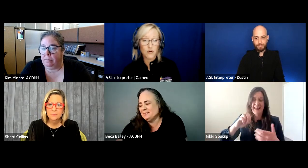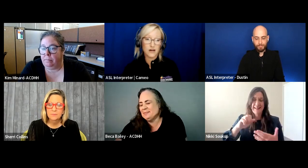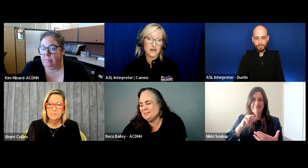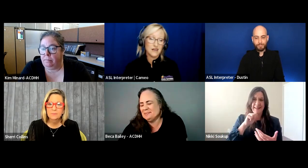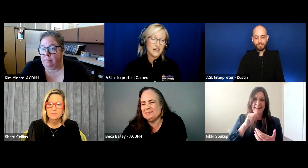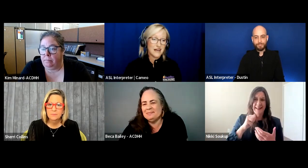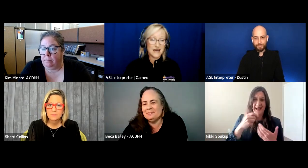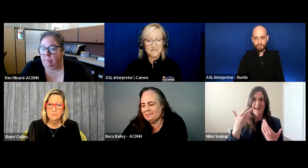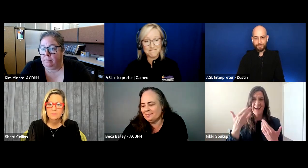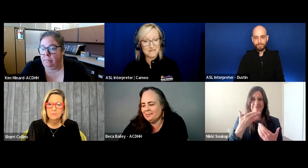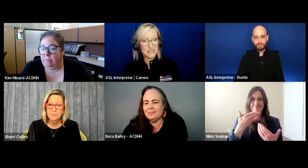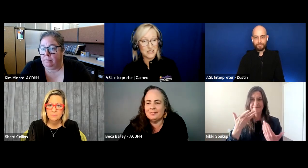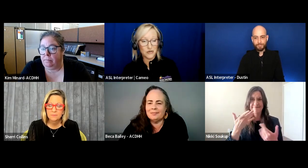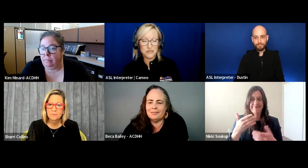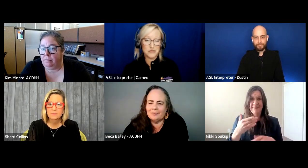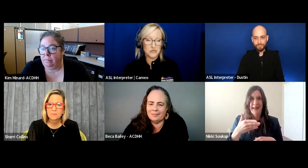expensive, or